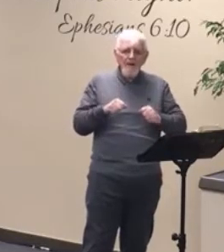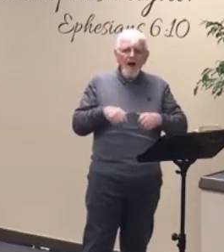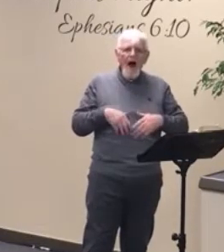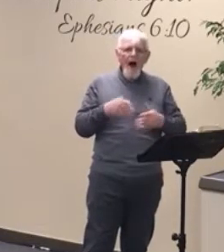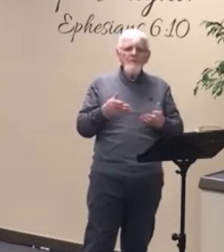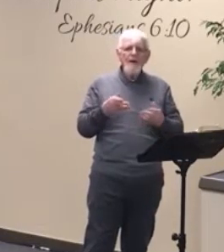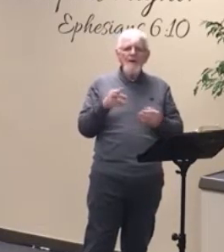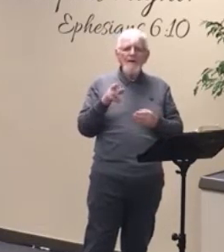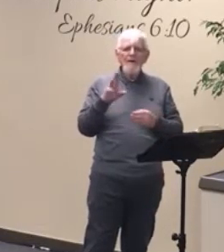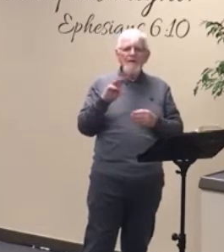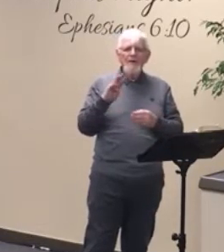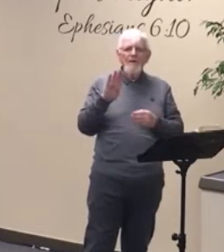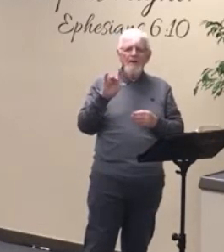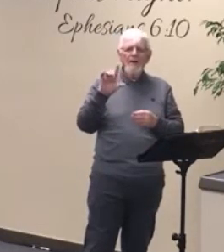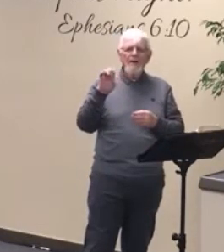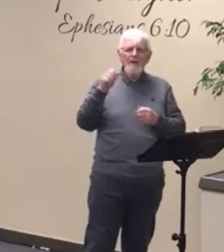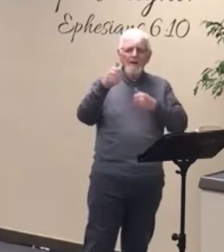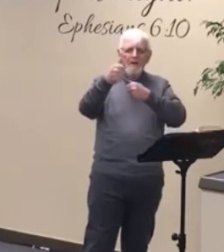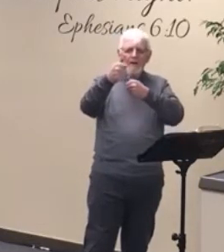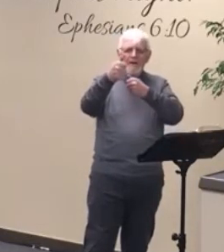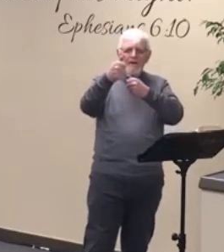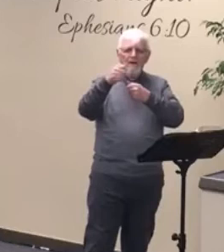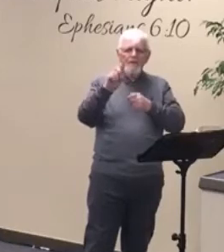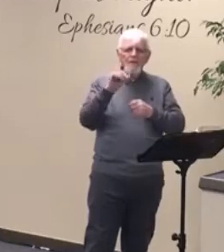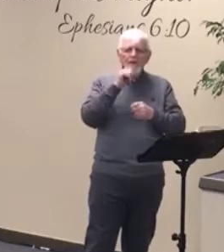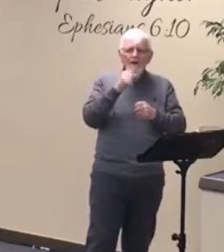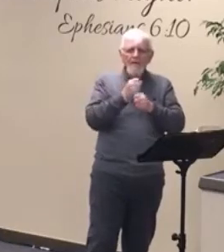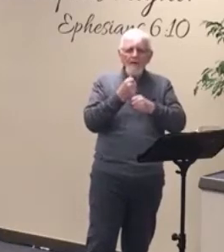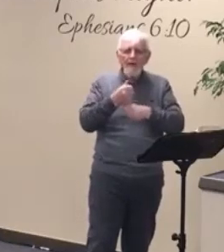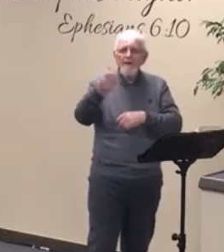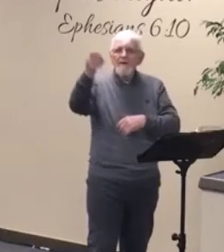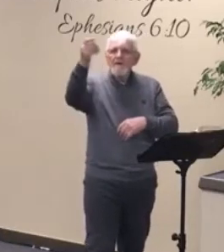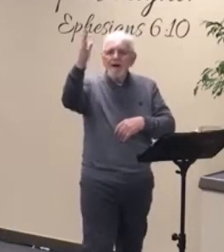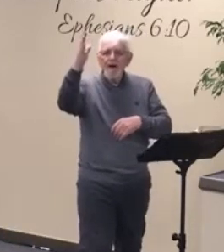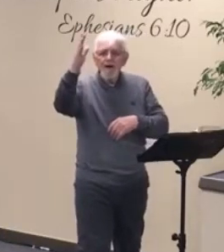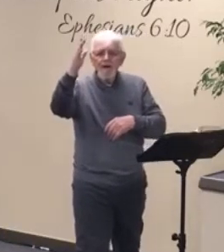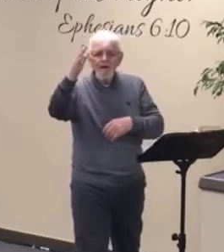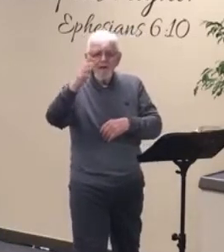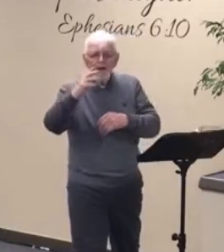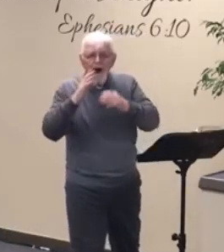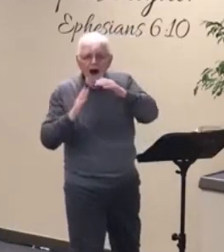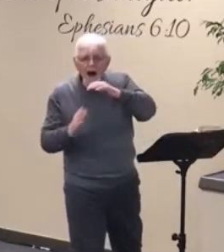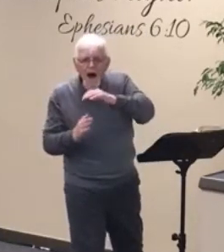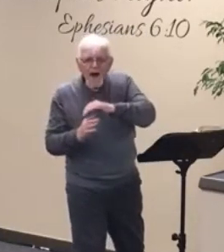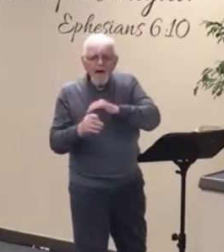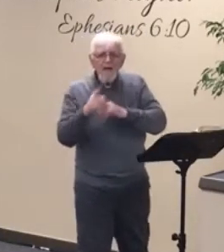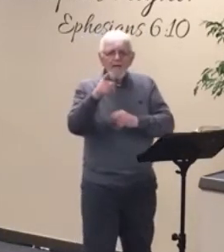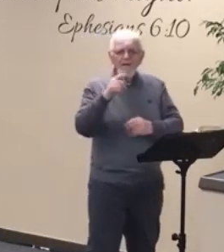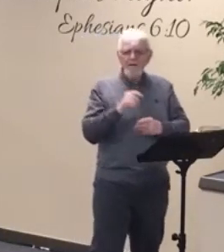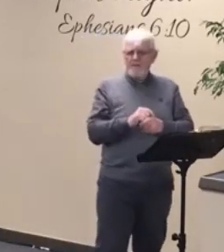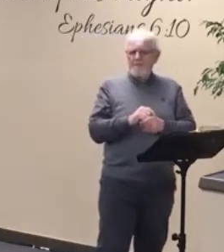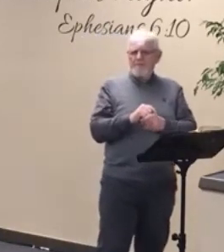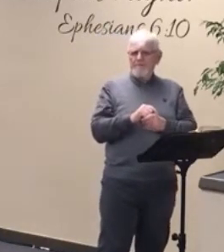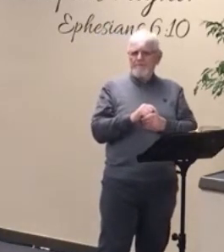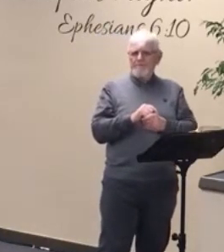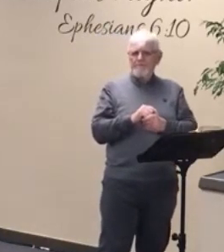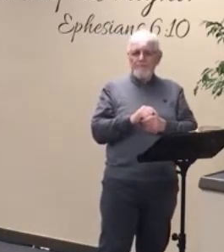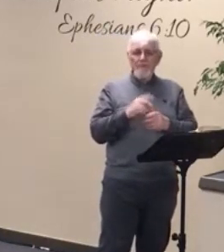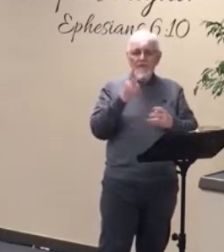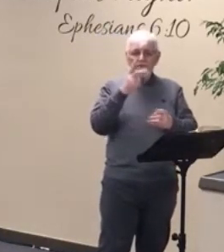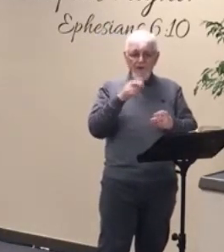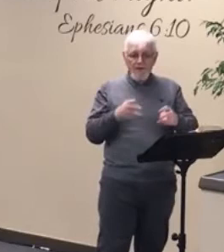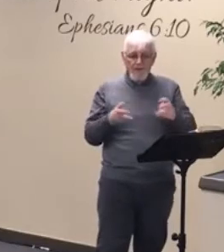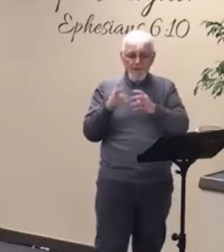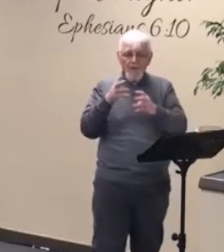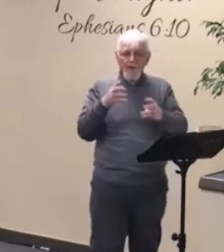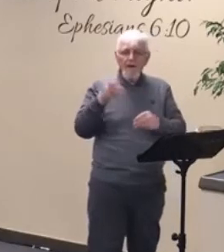yourself. Do not make God humble you. We're going to look at the humbling process and how God